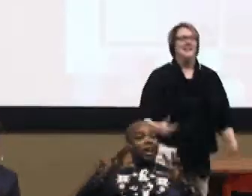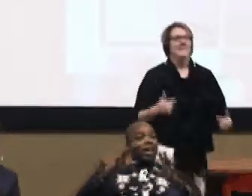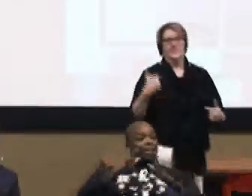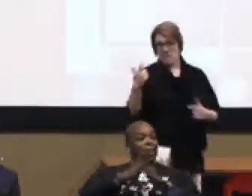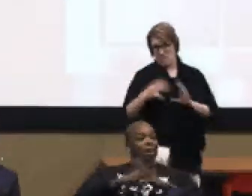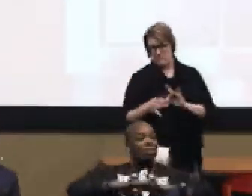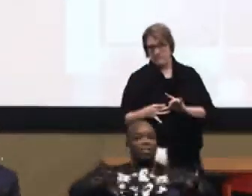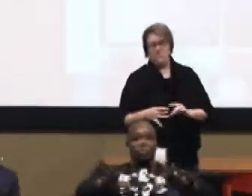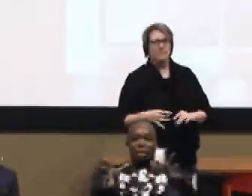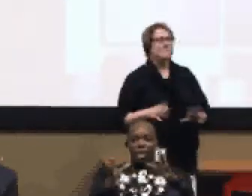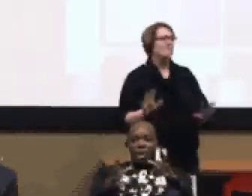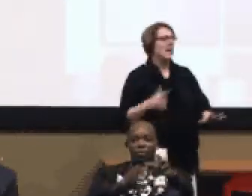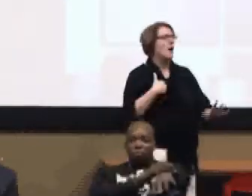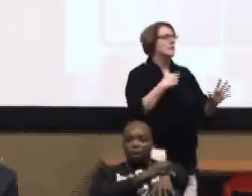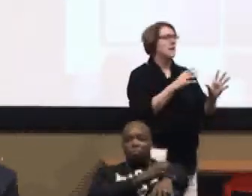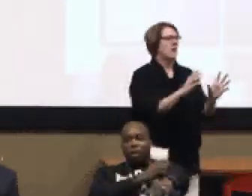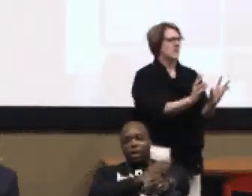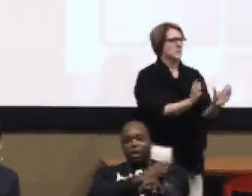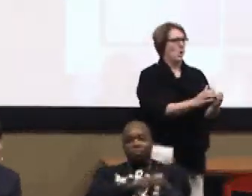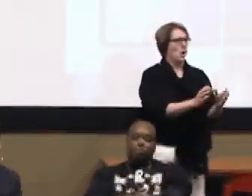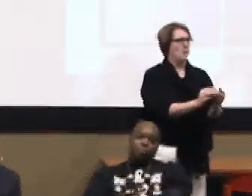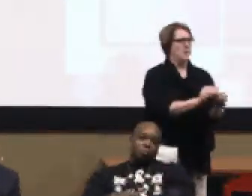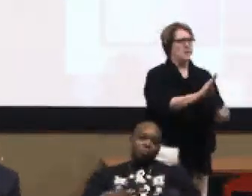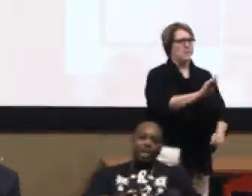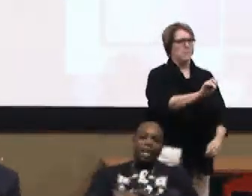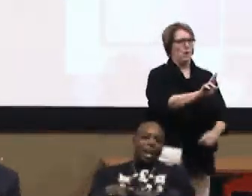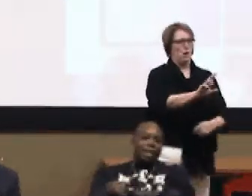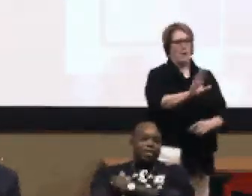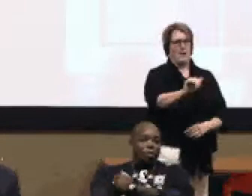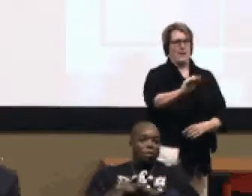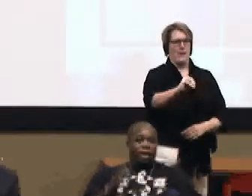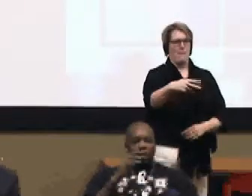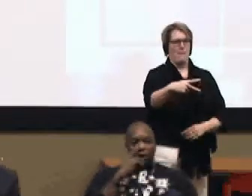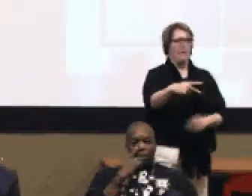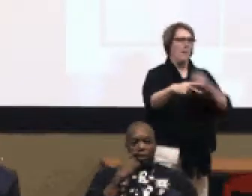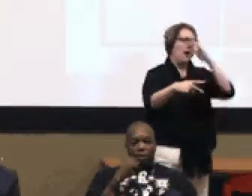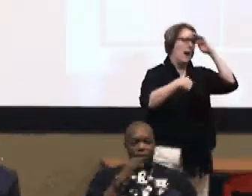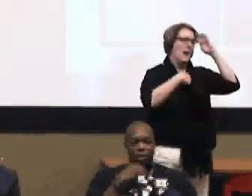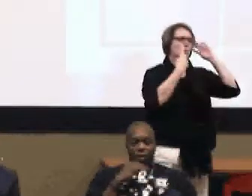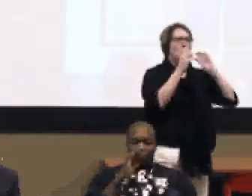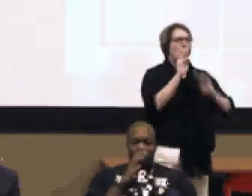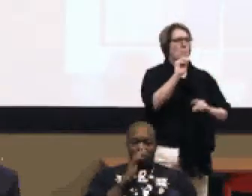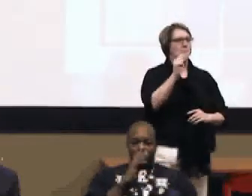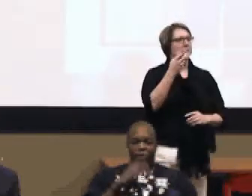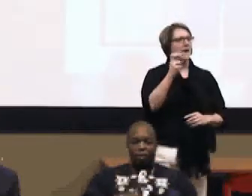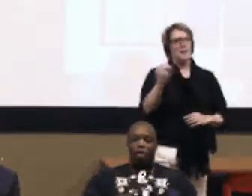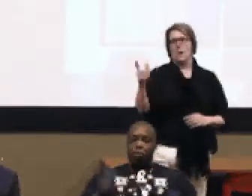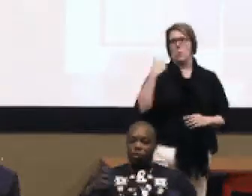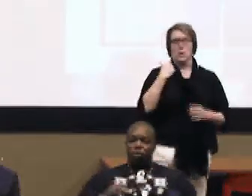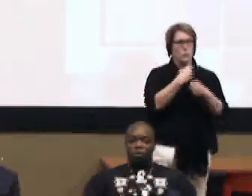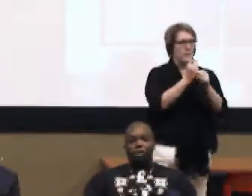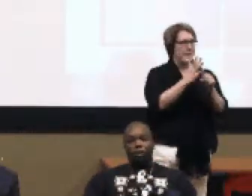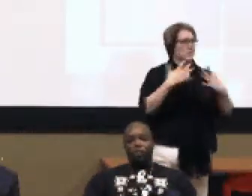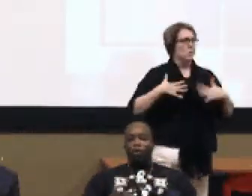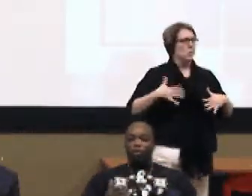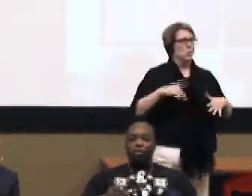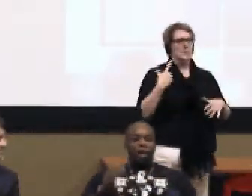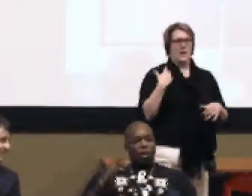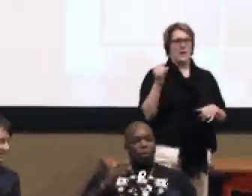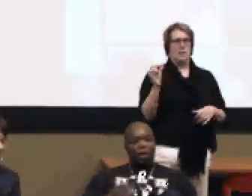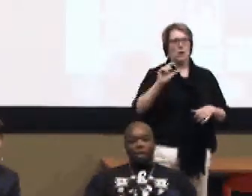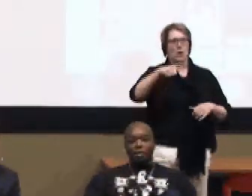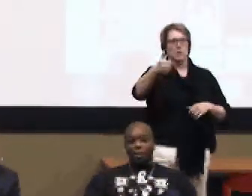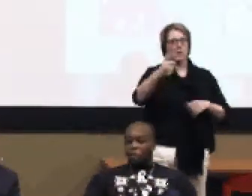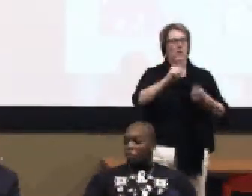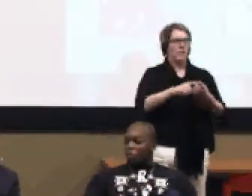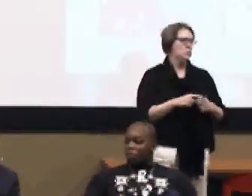We were at a conference, a mini conference. We were at bar camp, and I had told Megan that I wanted to make some clothing, and a mutual friend of ours also We got